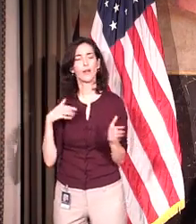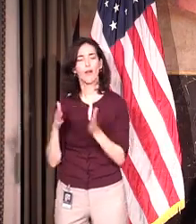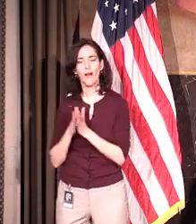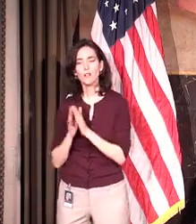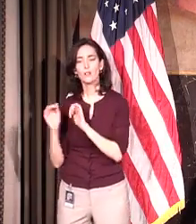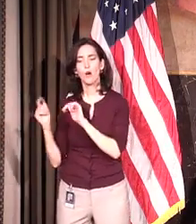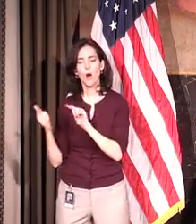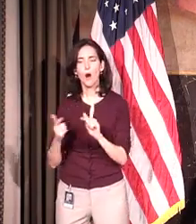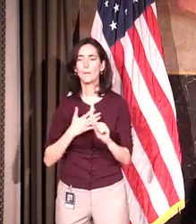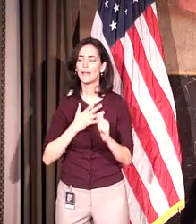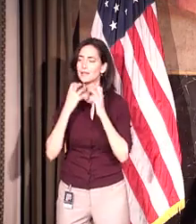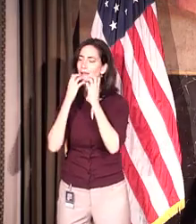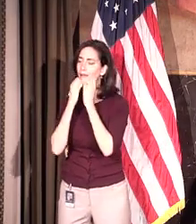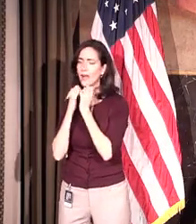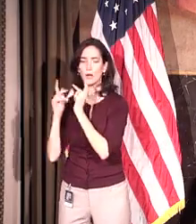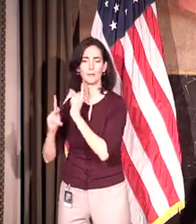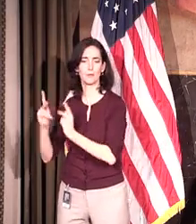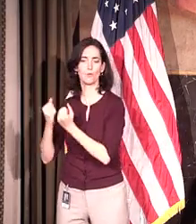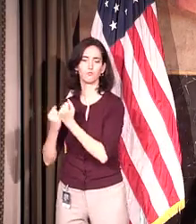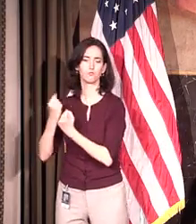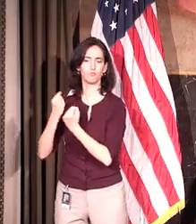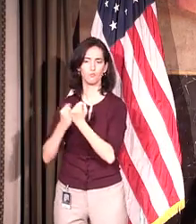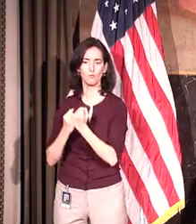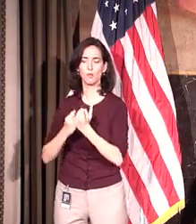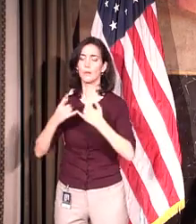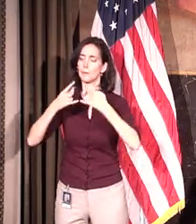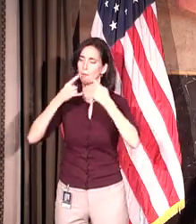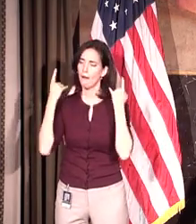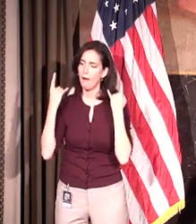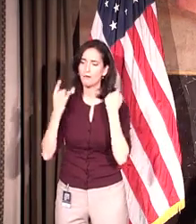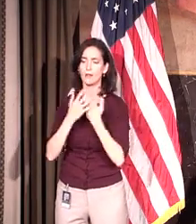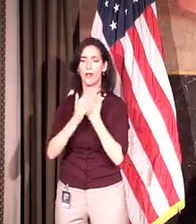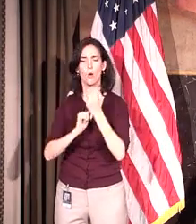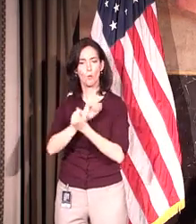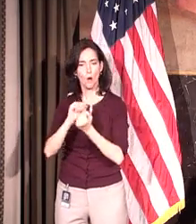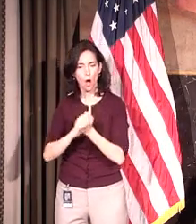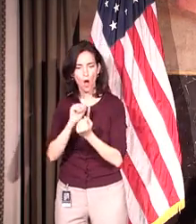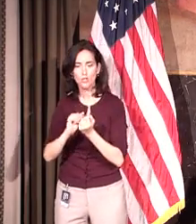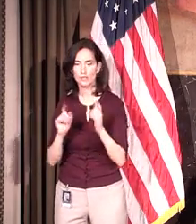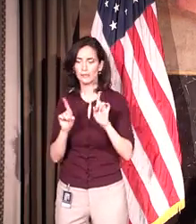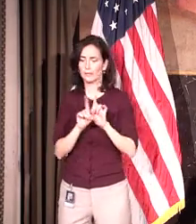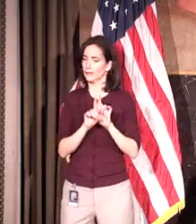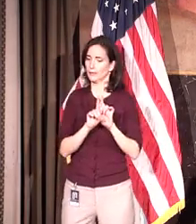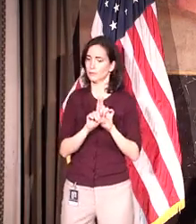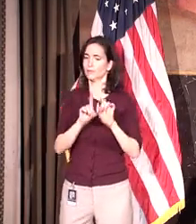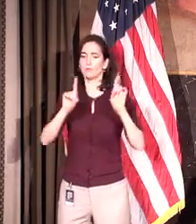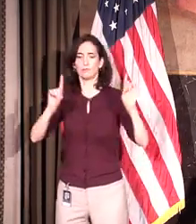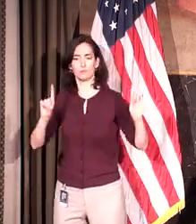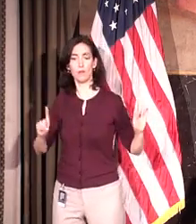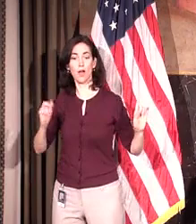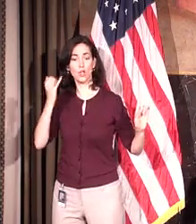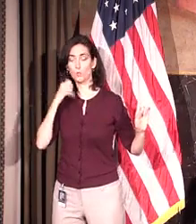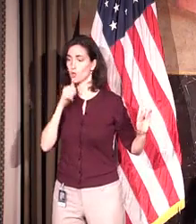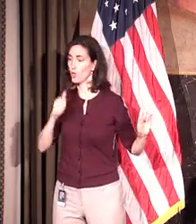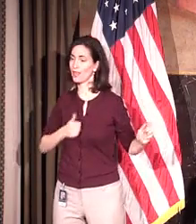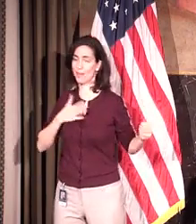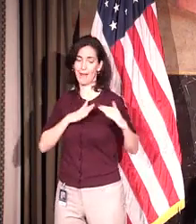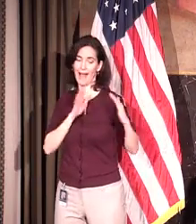everybody to be a good neighbor. Wear your mask, wash your hands, physically distance when you're with people who are not from your